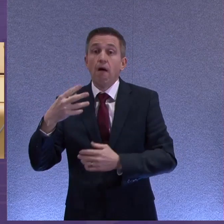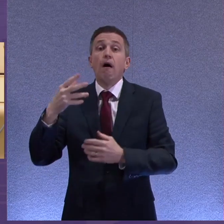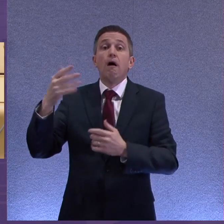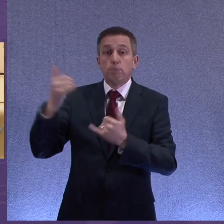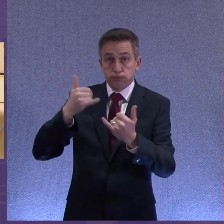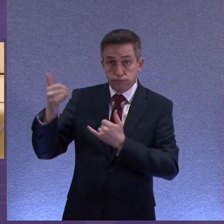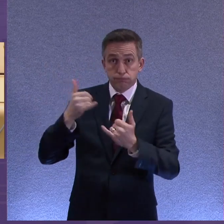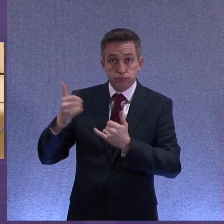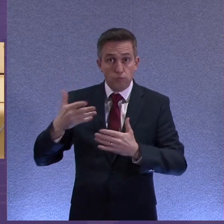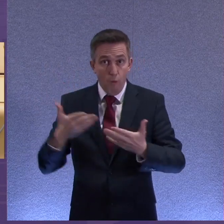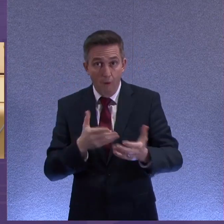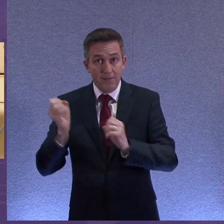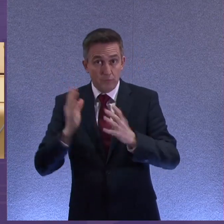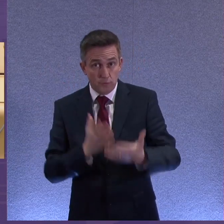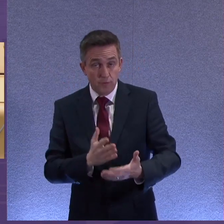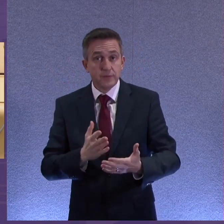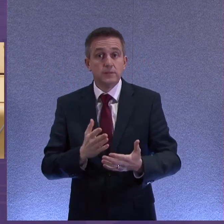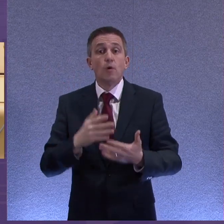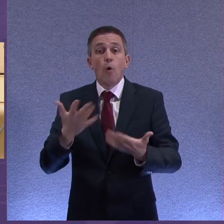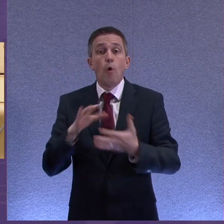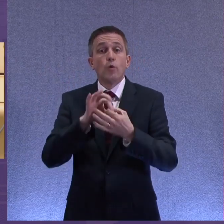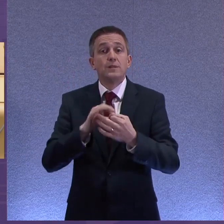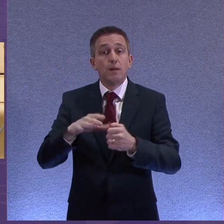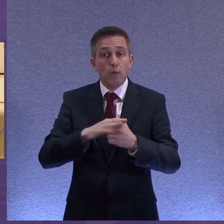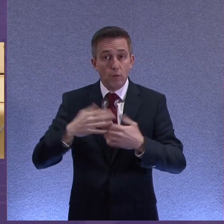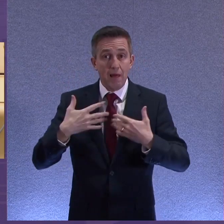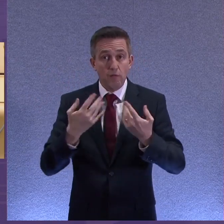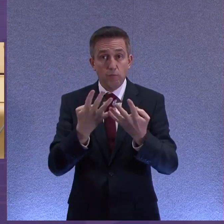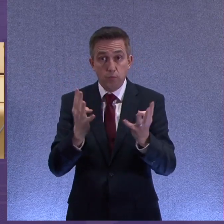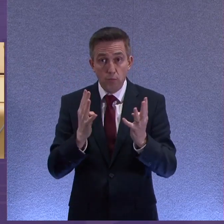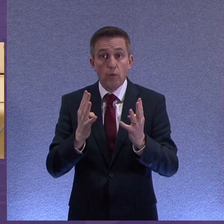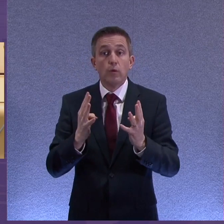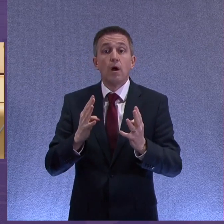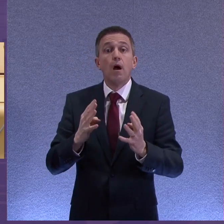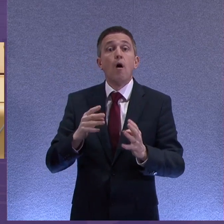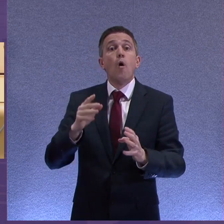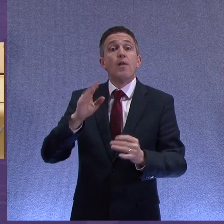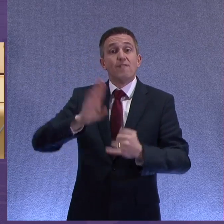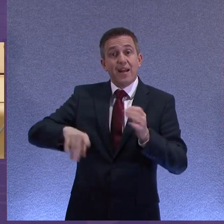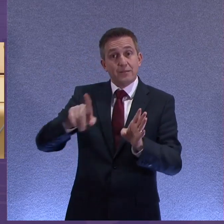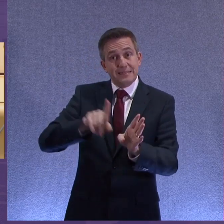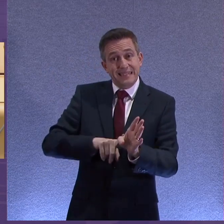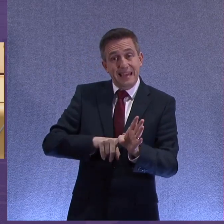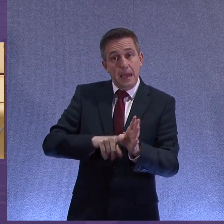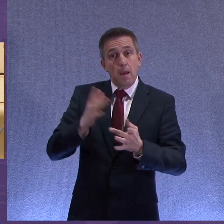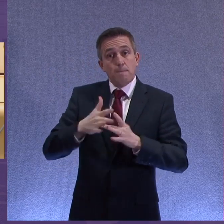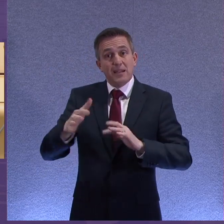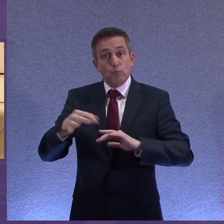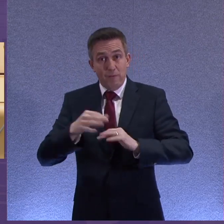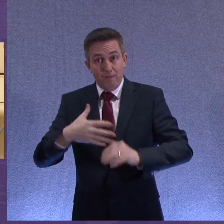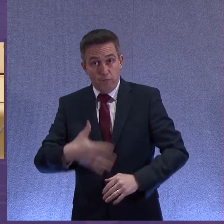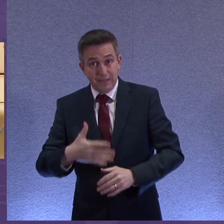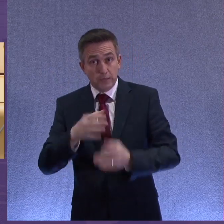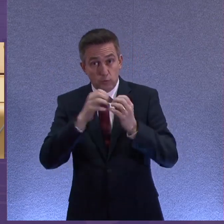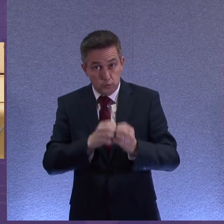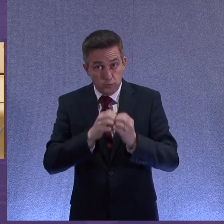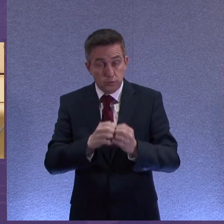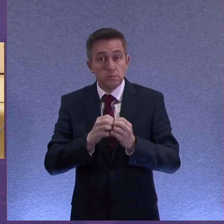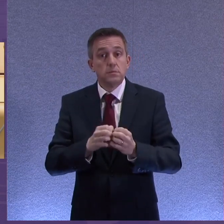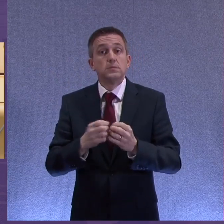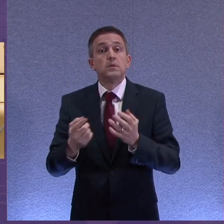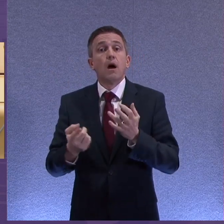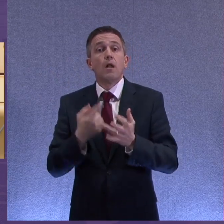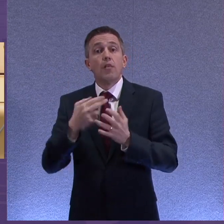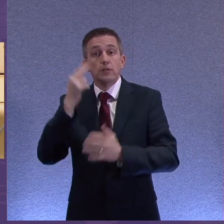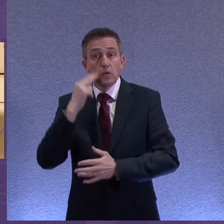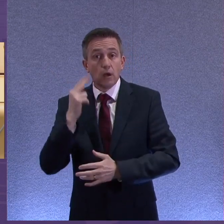with their health board. In addition, all final year nursing and midwifery students will be put onto a placement for the final 6 months of